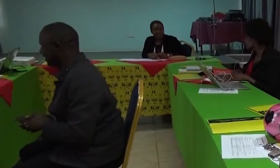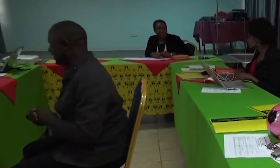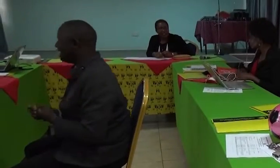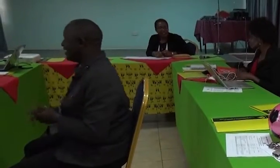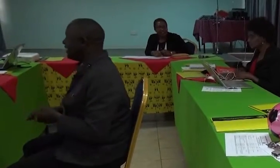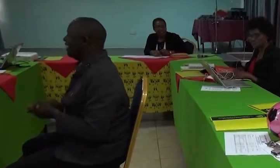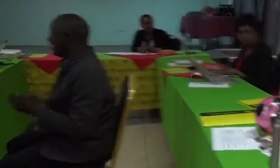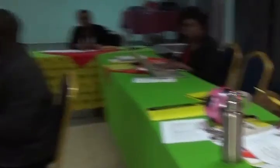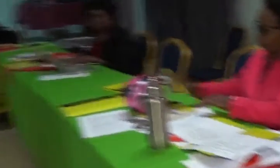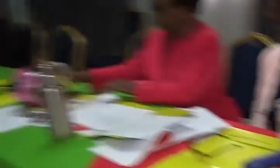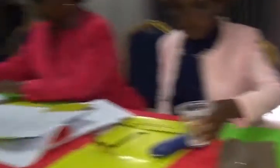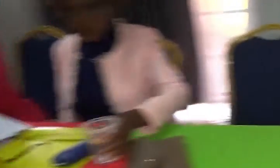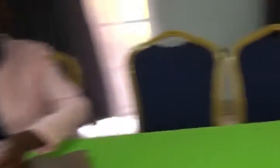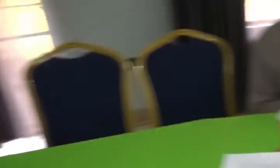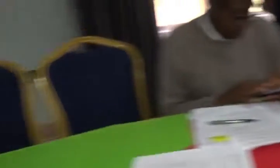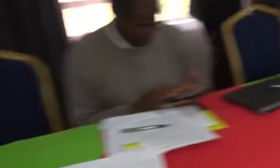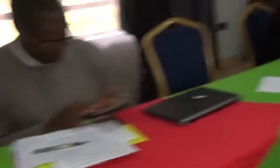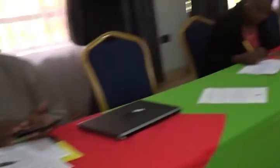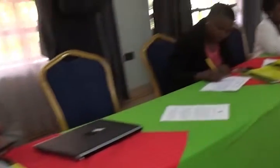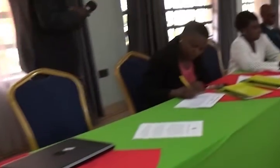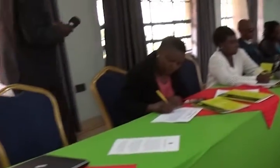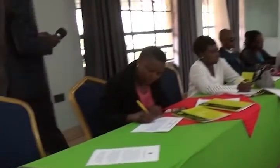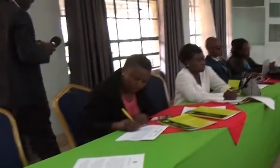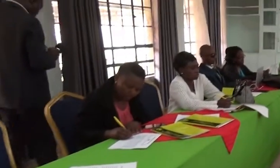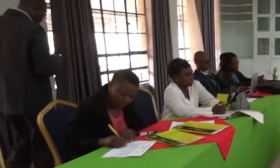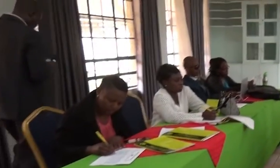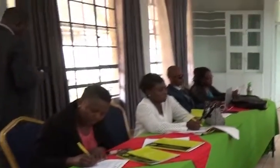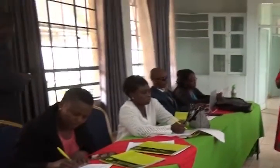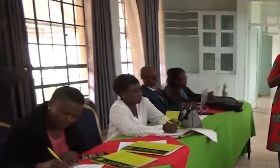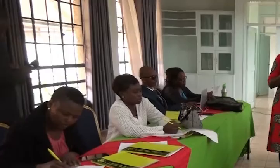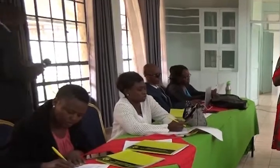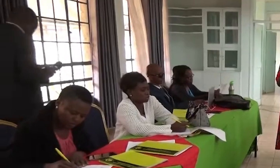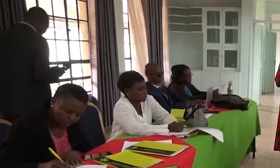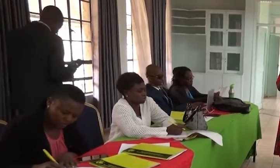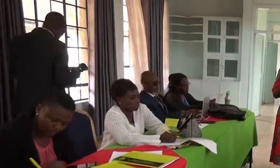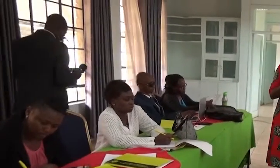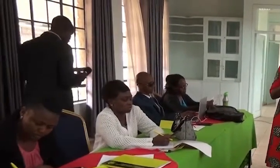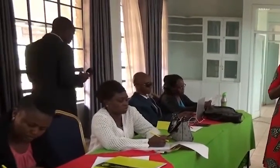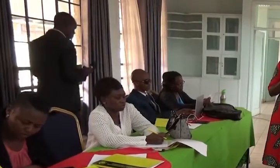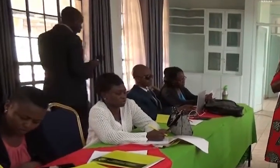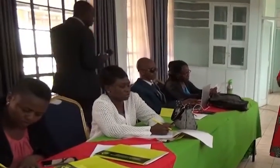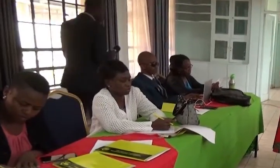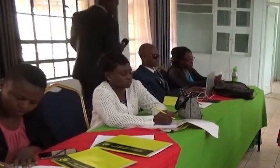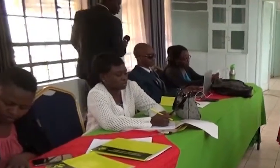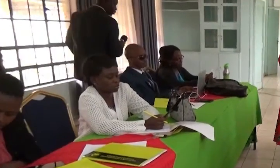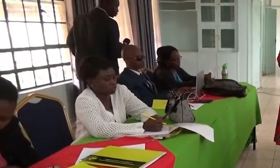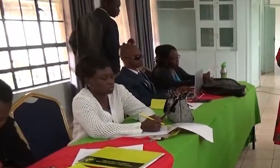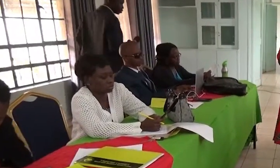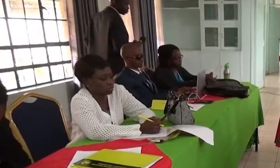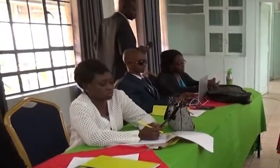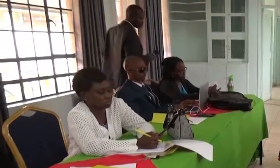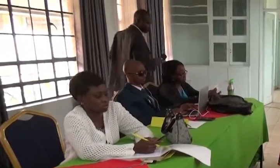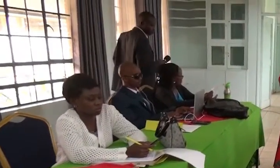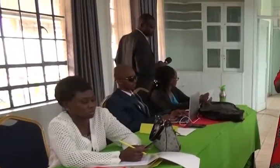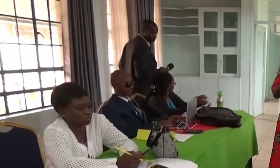any challenge is not an interesting journey. Why? Because if we are not facing any challenge in the journey of inclusion,